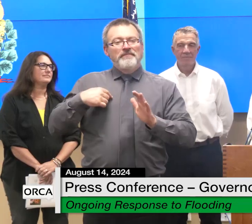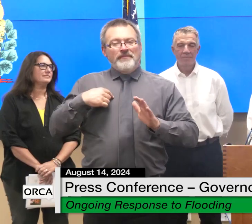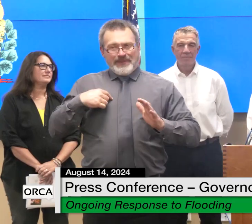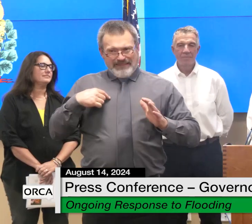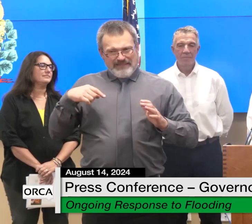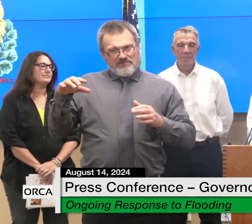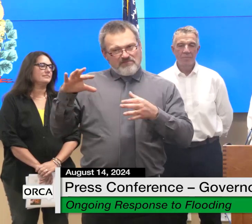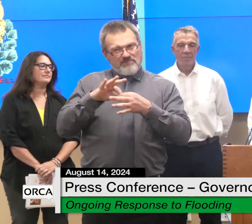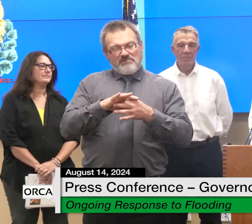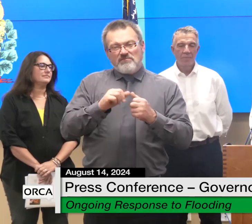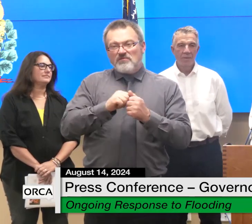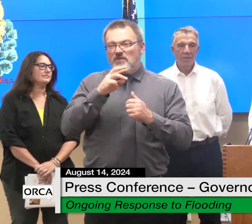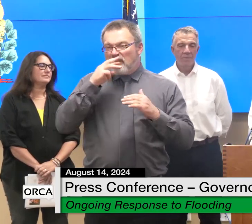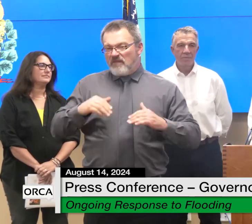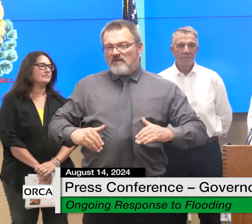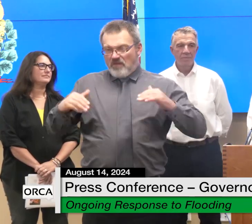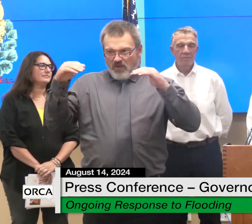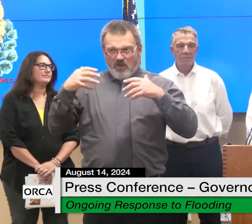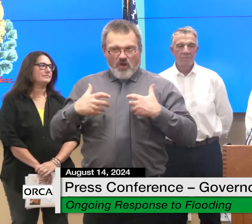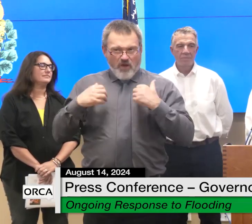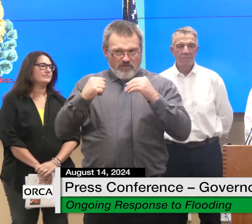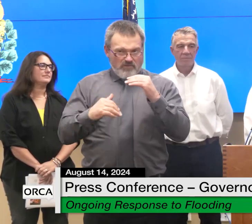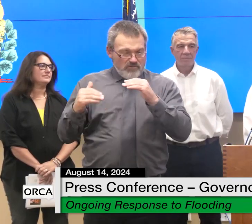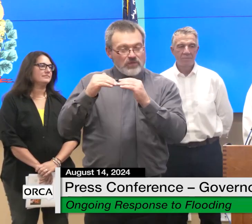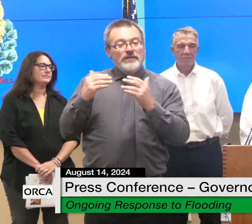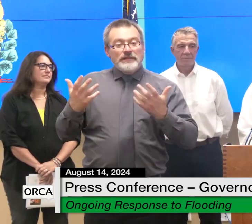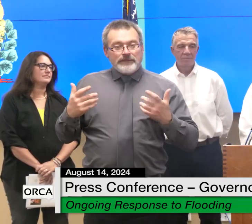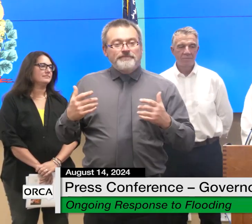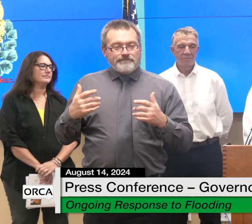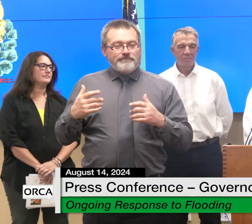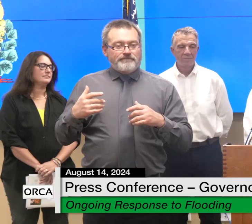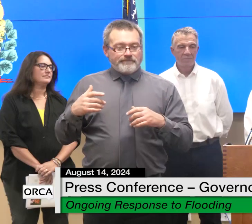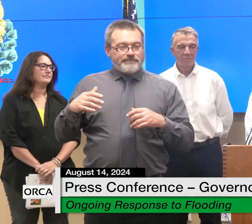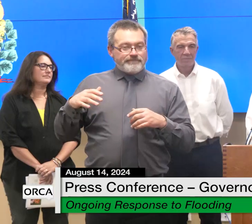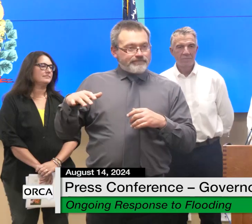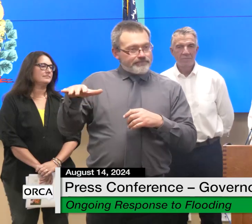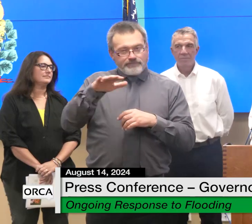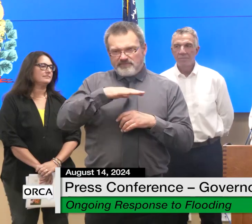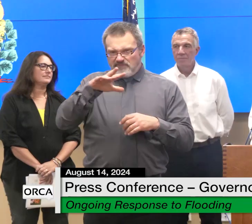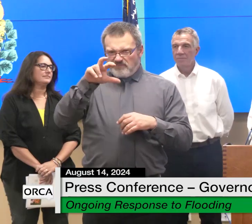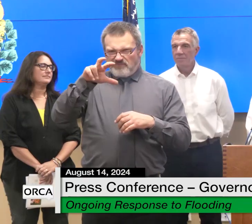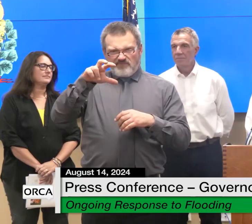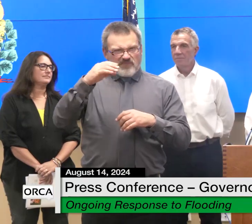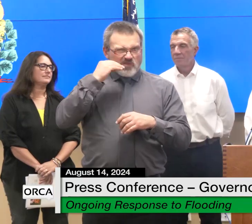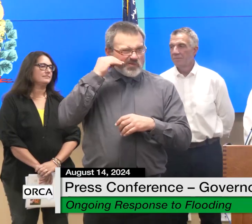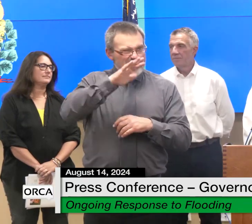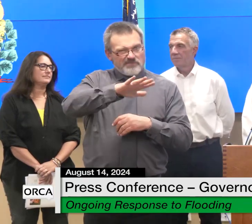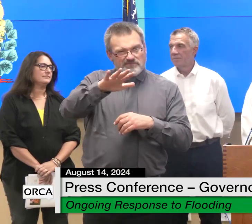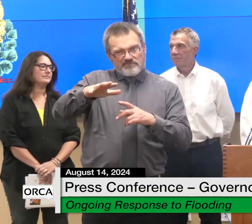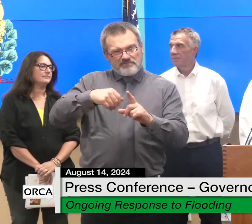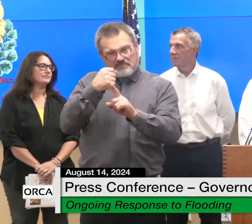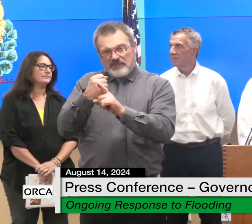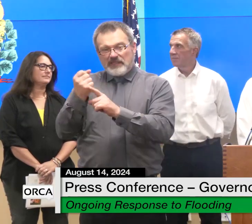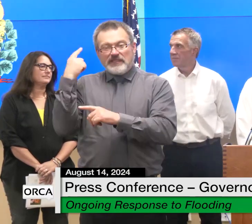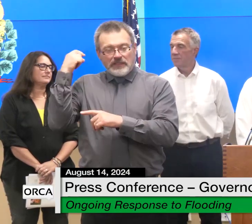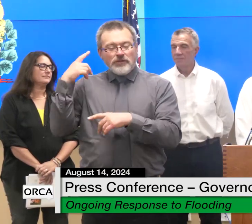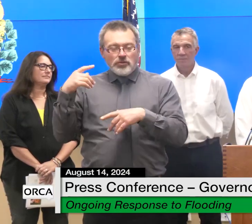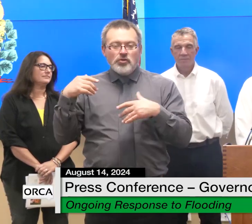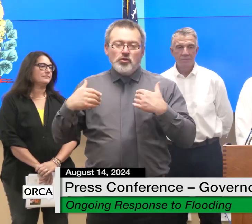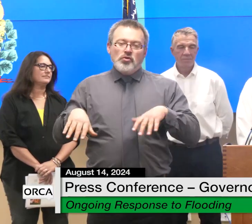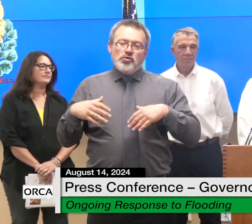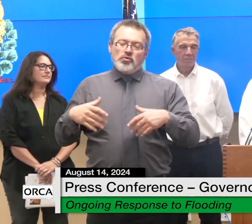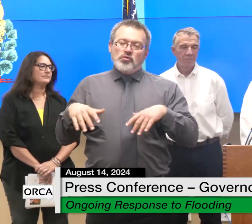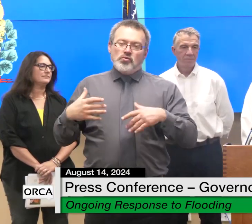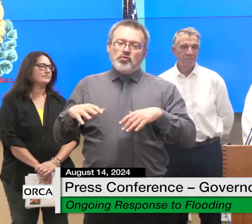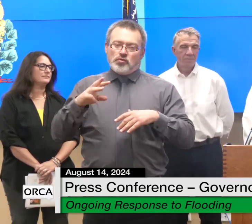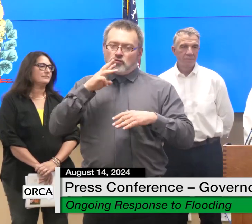history. Hundreds of households were still struggling to recover from devastating impacts of that flood when